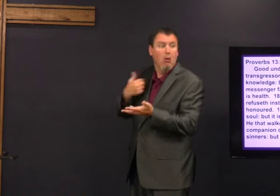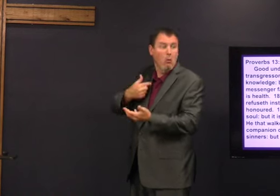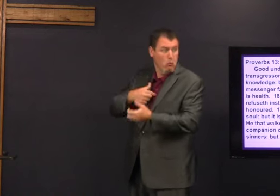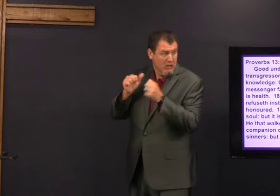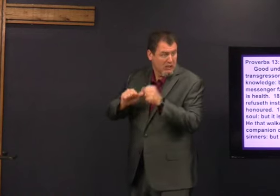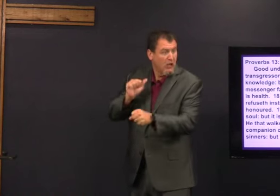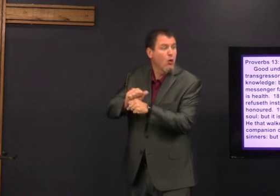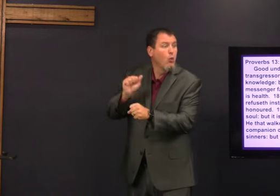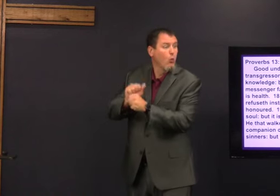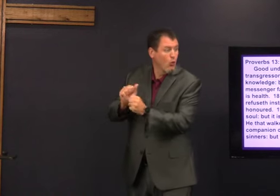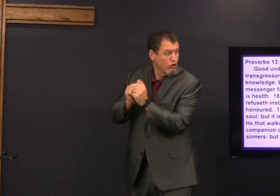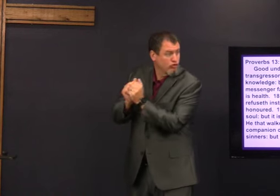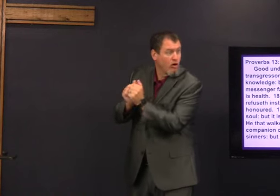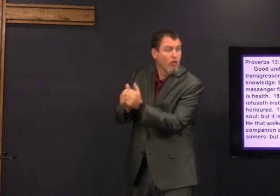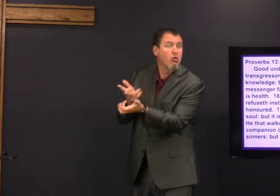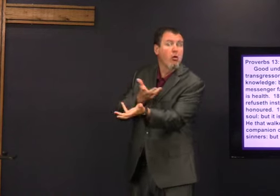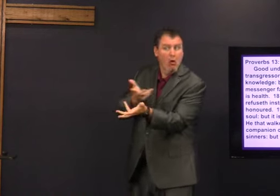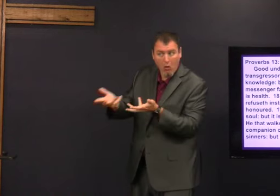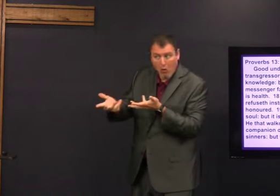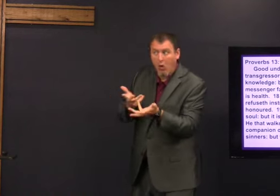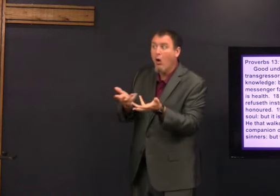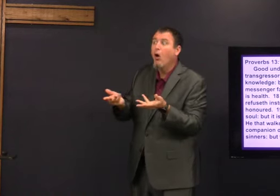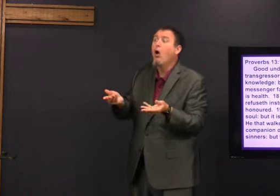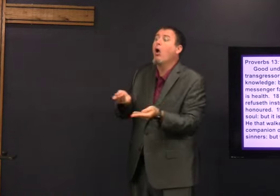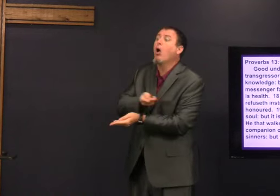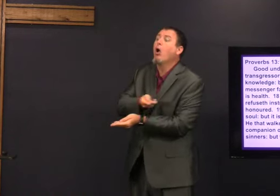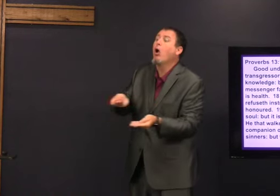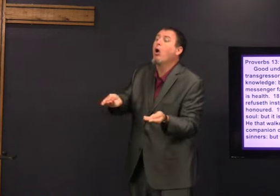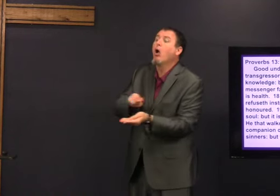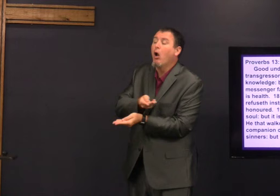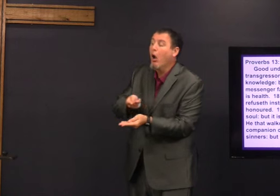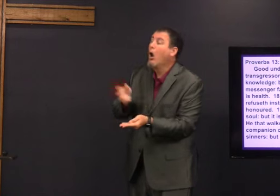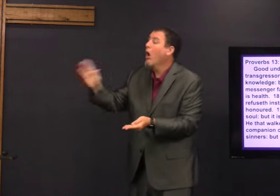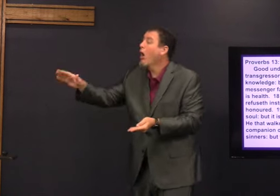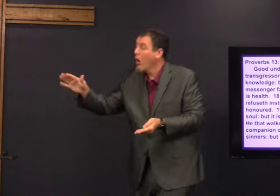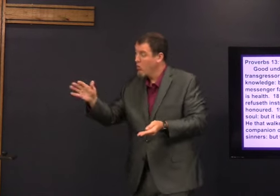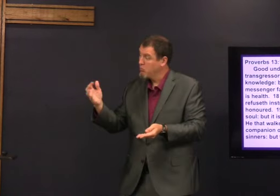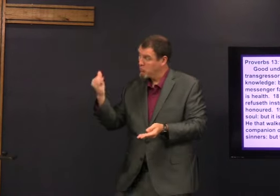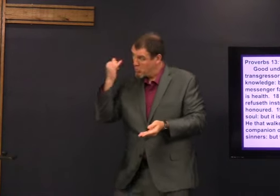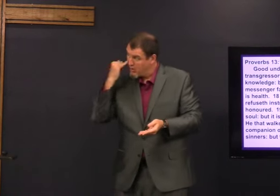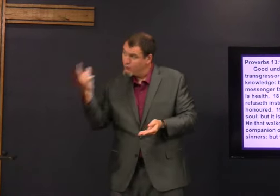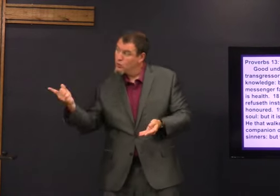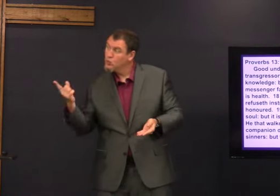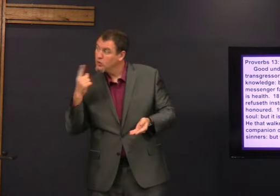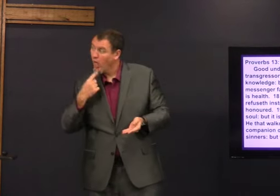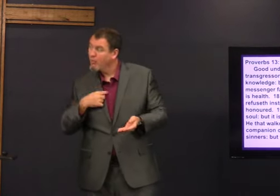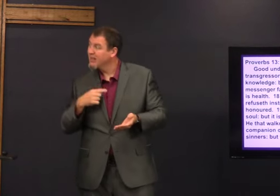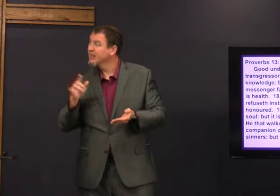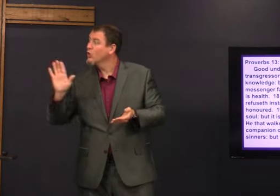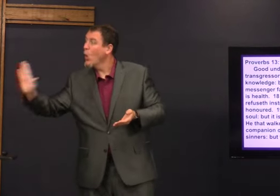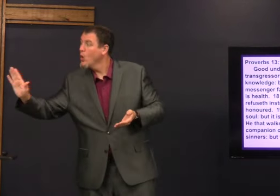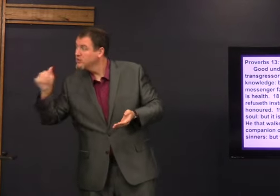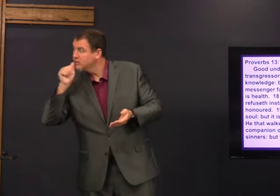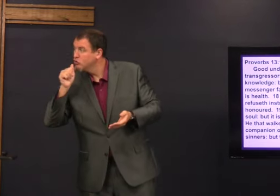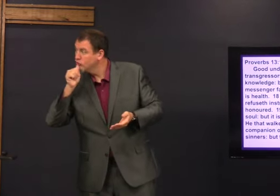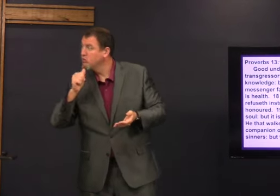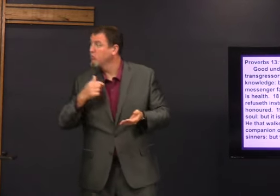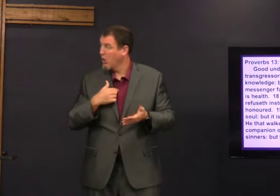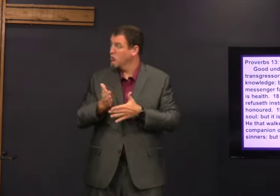Americans would like this and this and this. We can negotiate. We can work together. Tell me